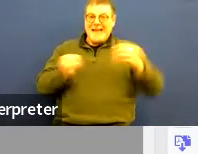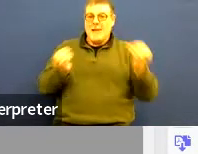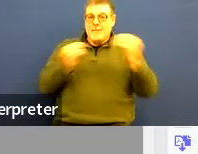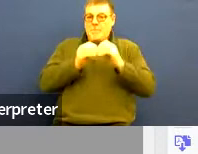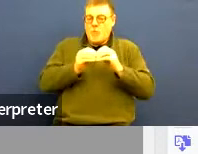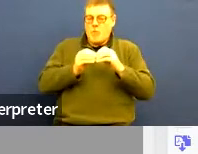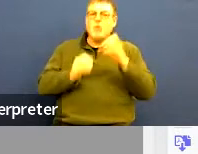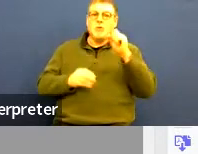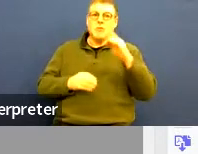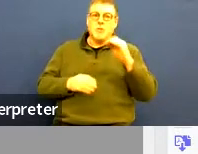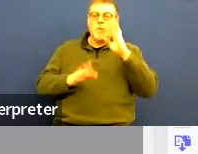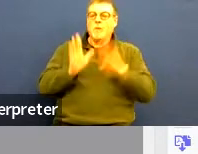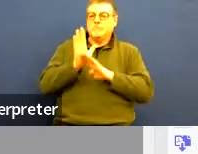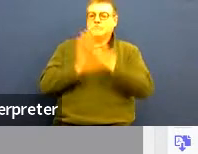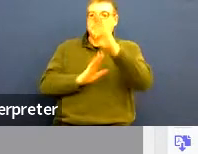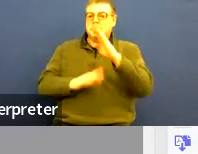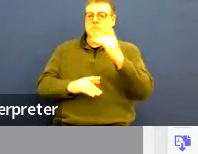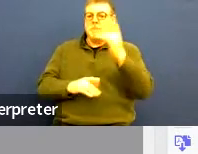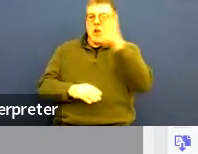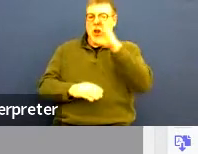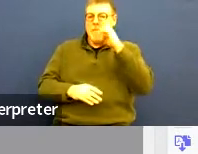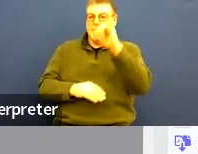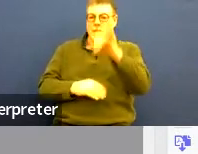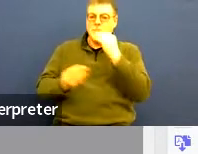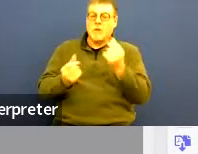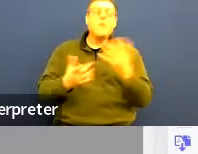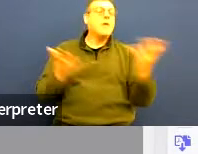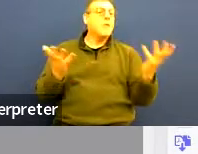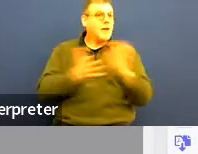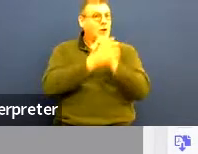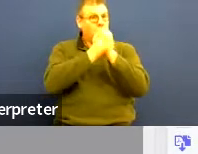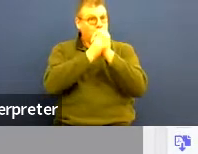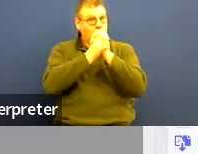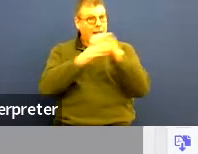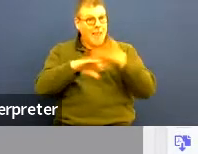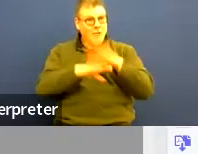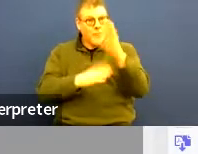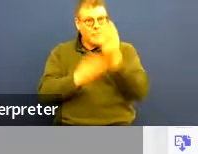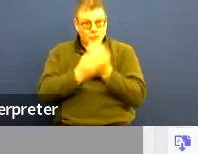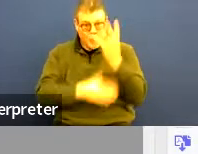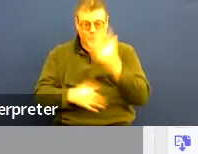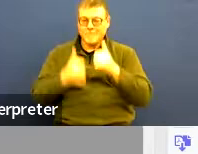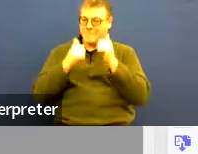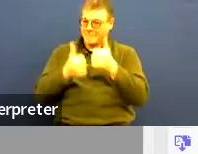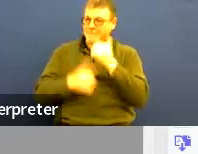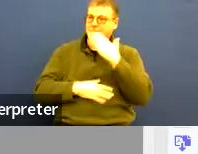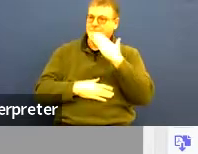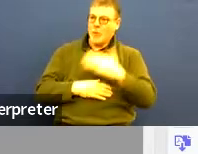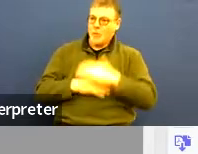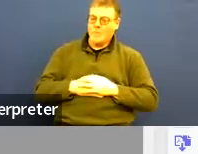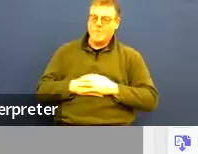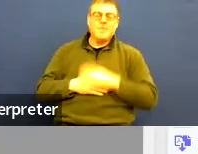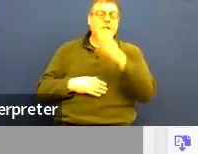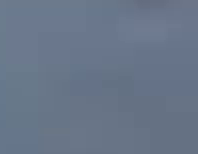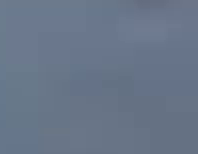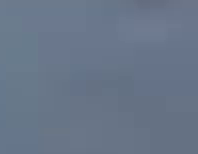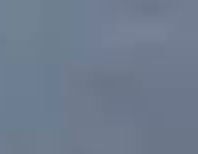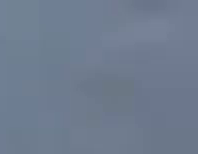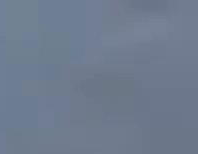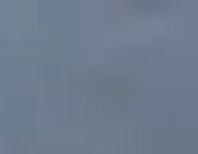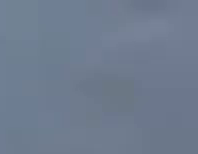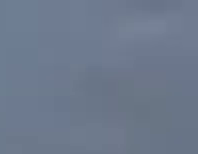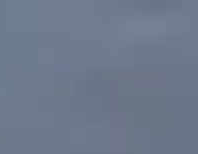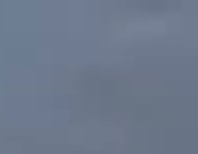and that's kind of what launched me to look for this property in the first place. Well, congratulations on the growth. Thank you. Obviously, when you get ready to look